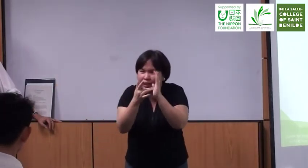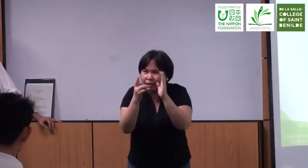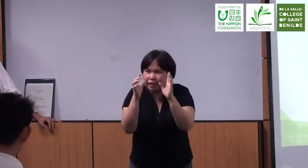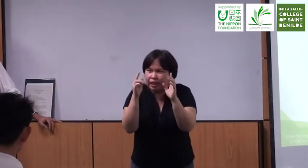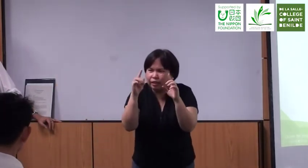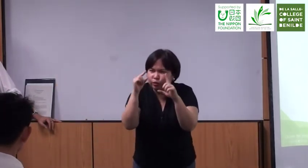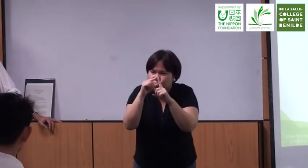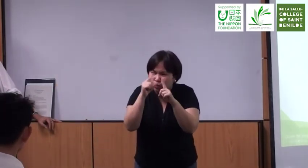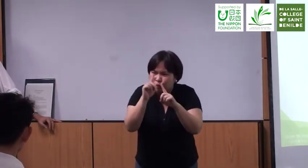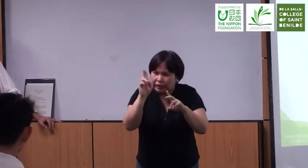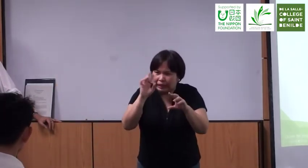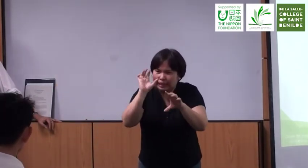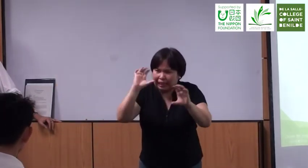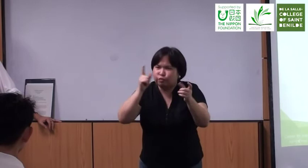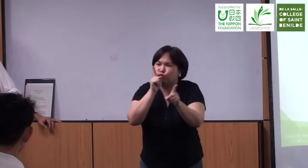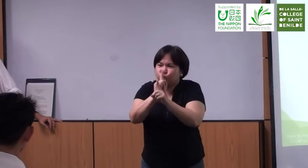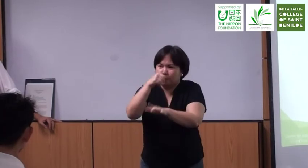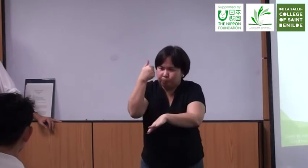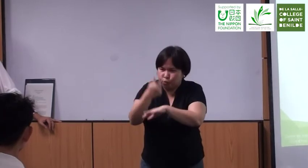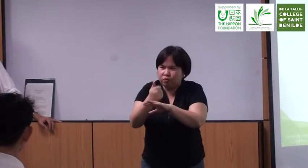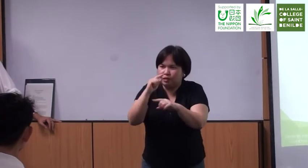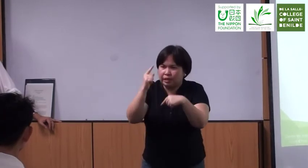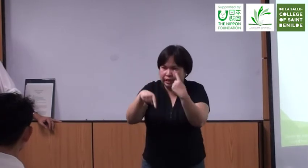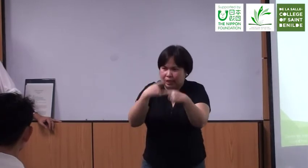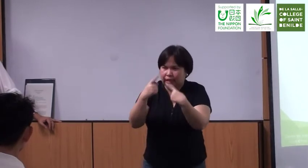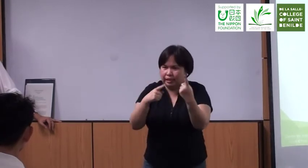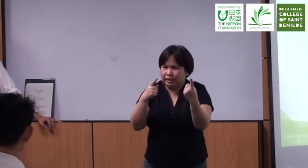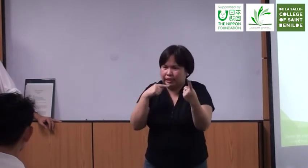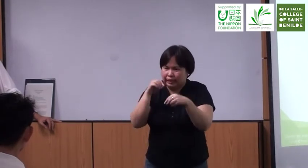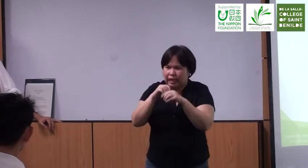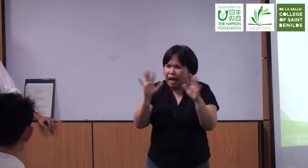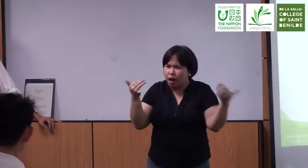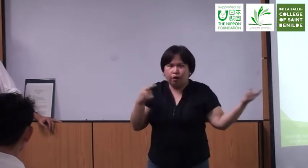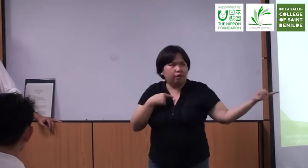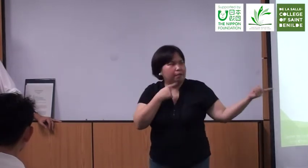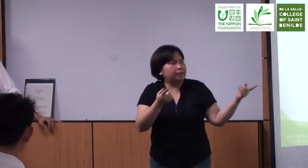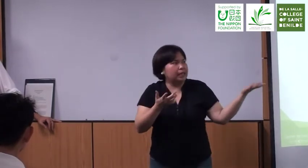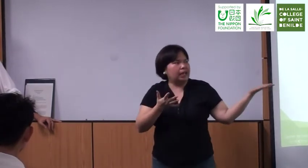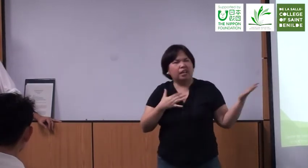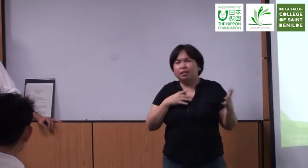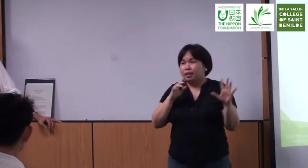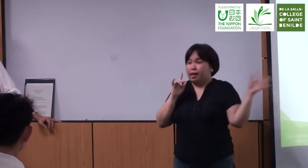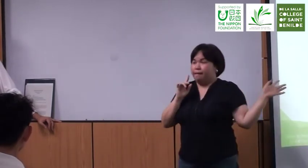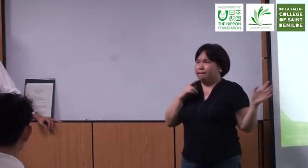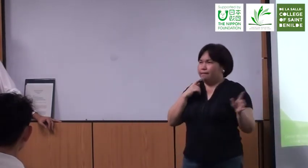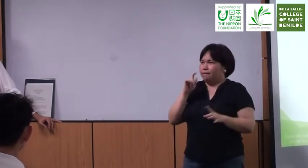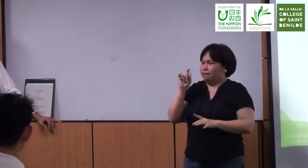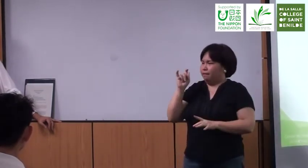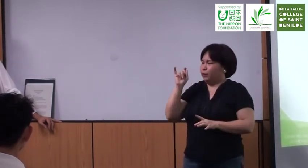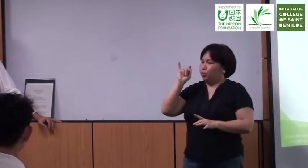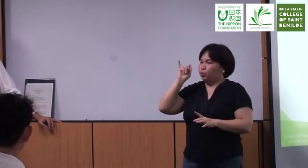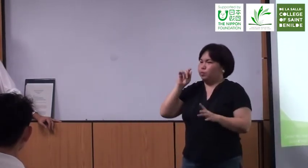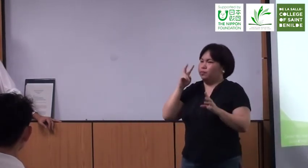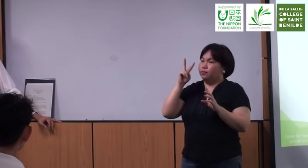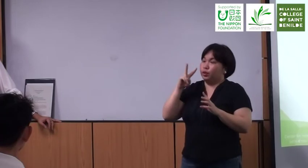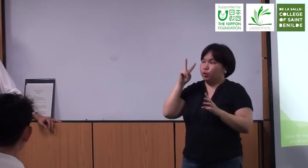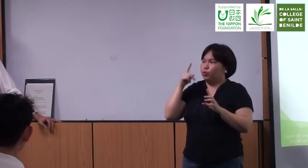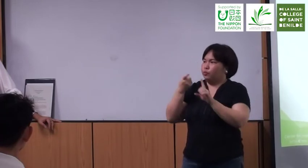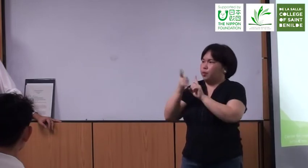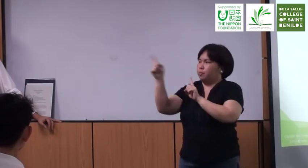Yes, the video that I uploaded is from the collaborative project of Ms. Pepe and